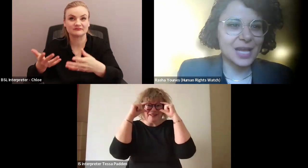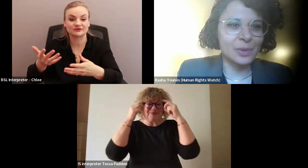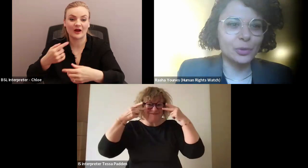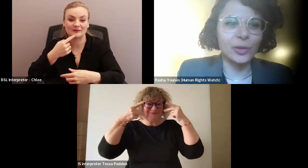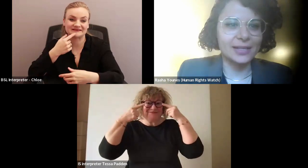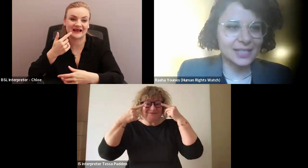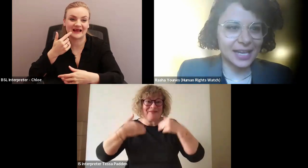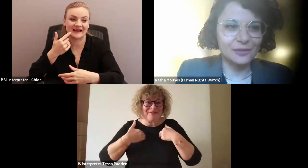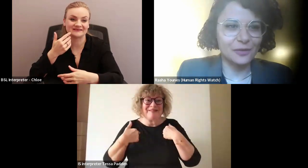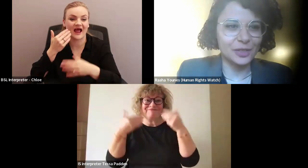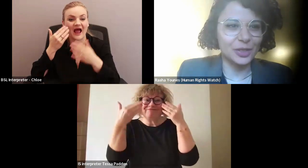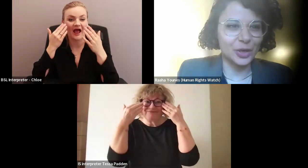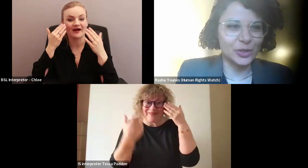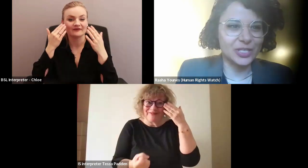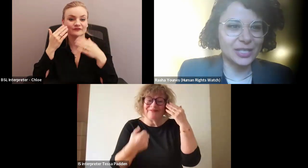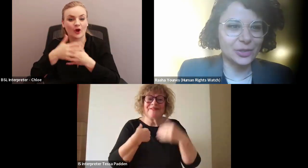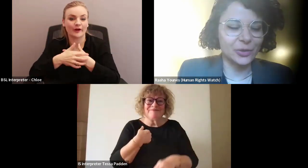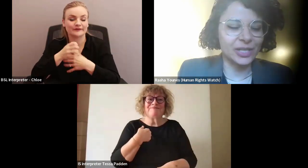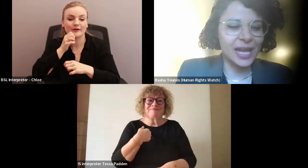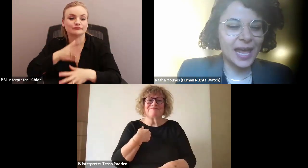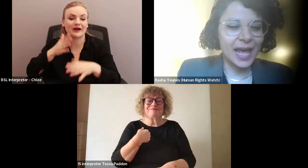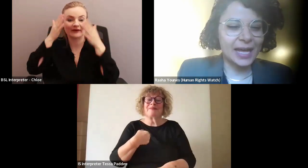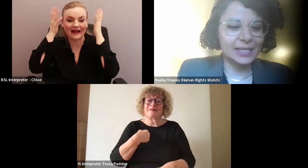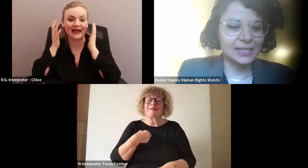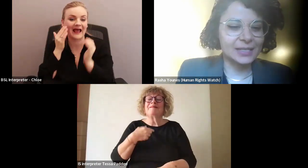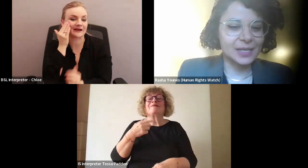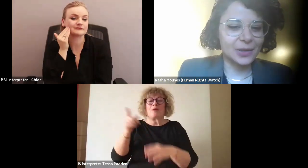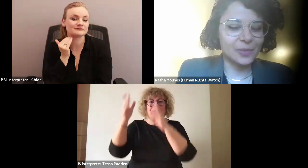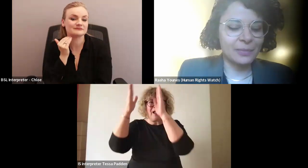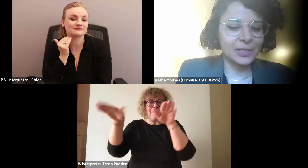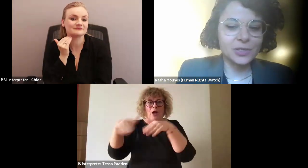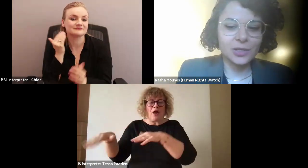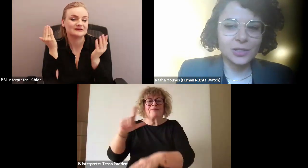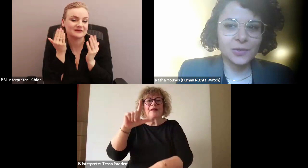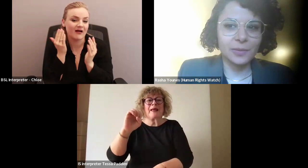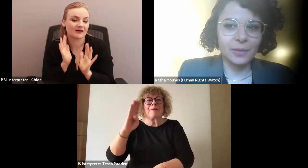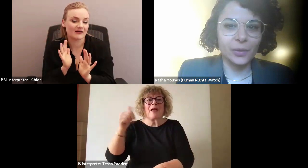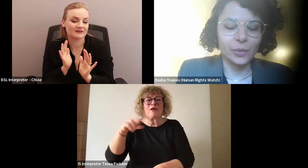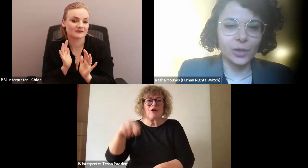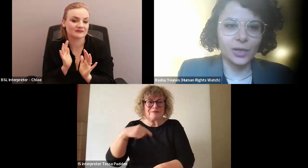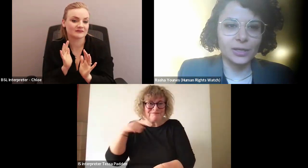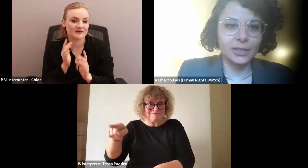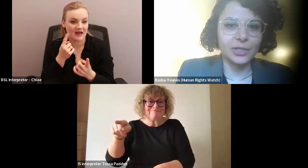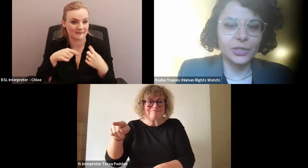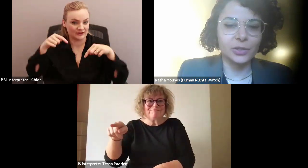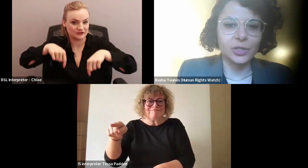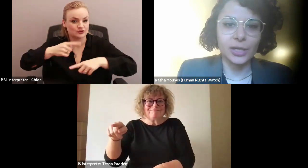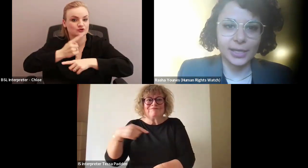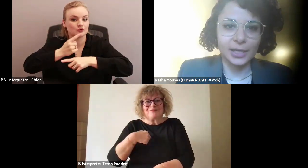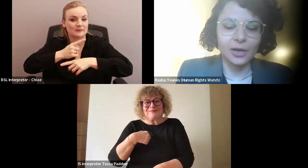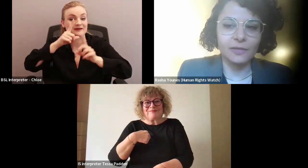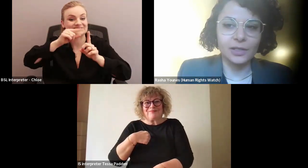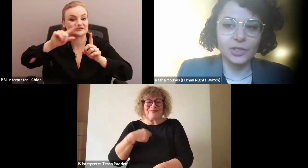I guess I'm a brunette. I have a darker skin tone. And I'm here to talk to you about my work on the